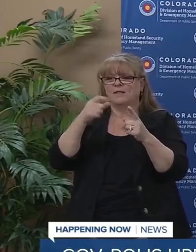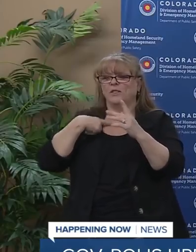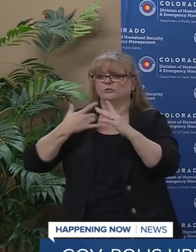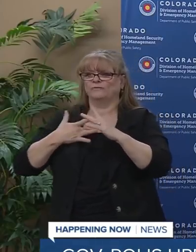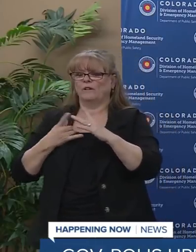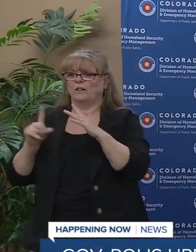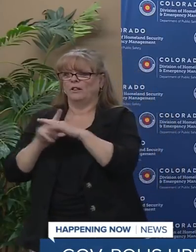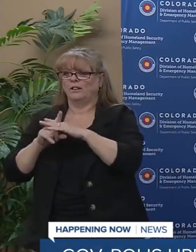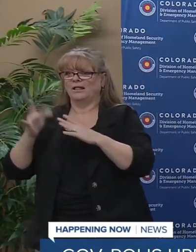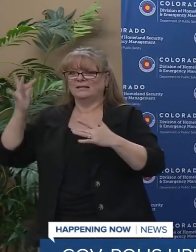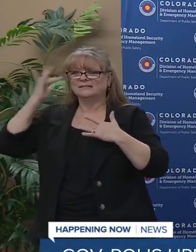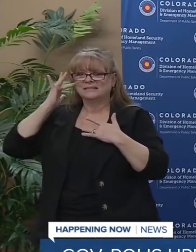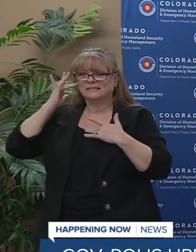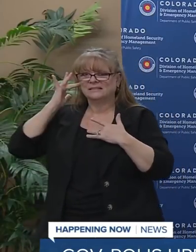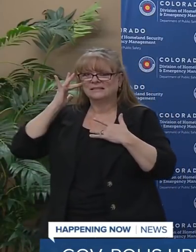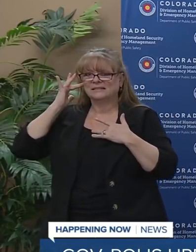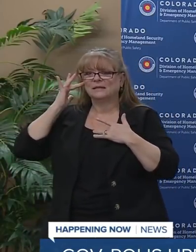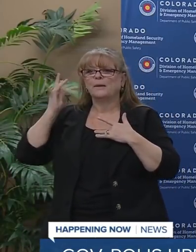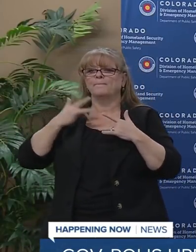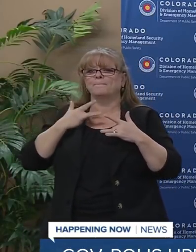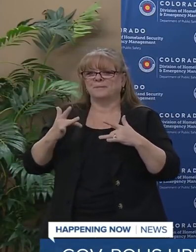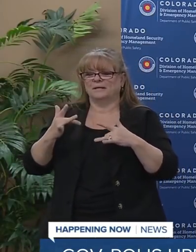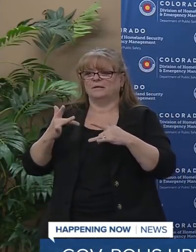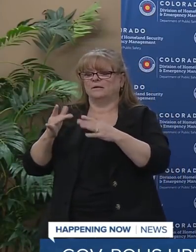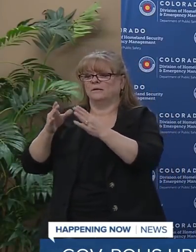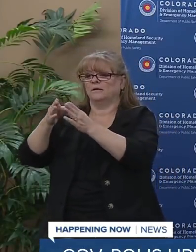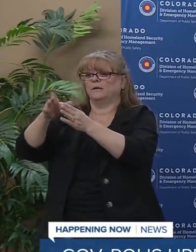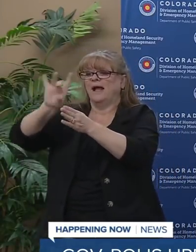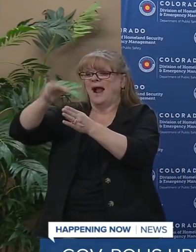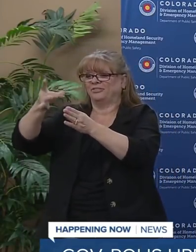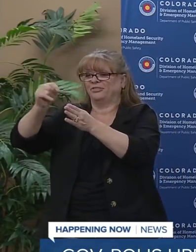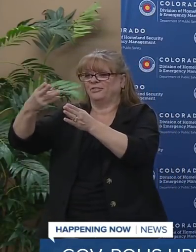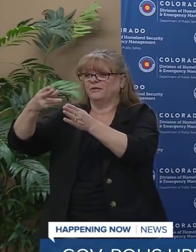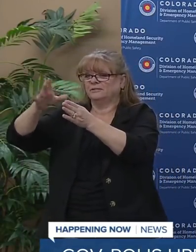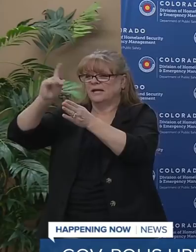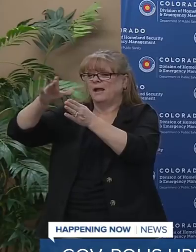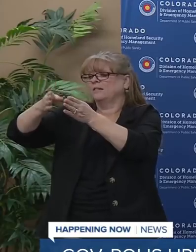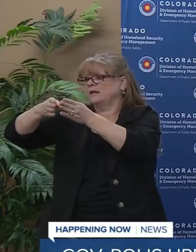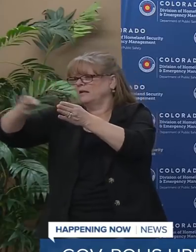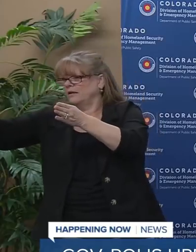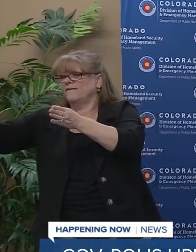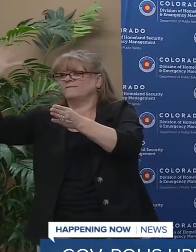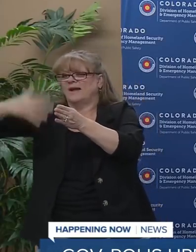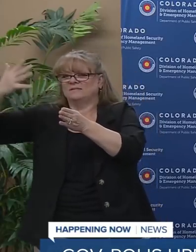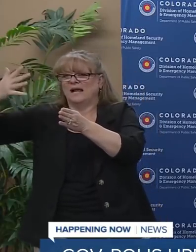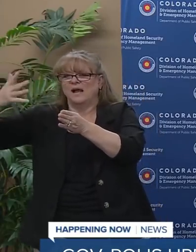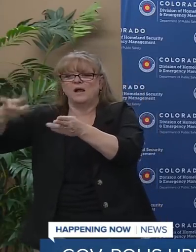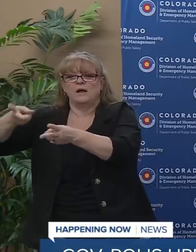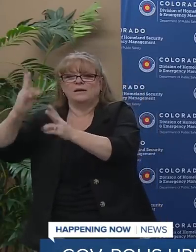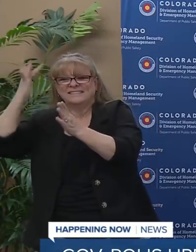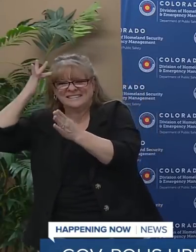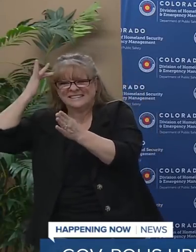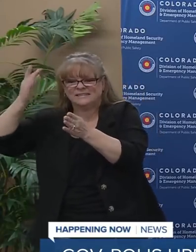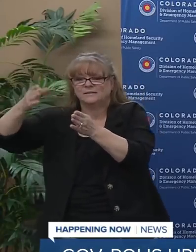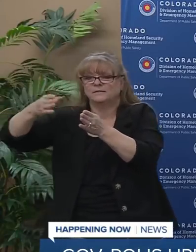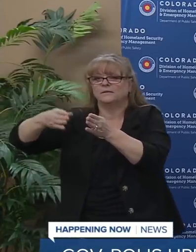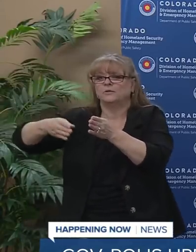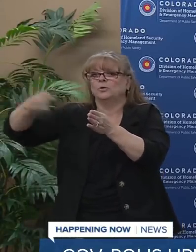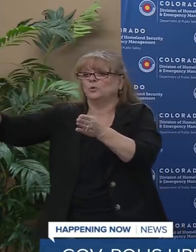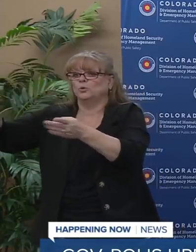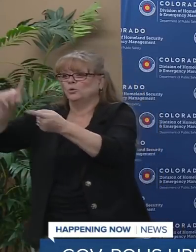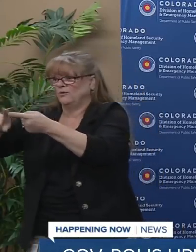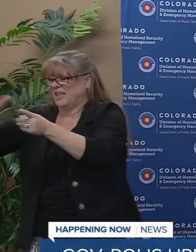not most. And then 8 days average from first symptom onset to hospitalization. So that will be a